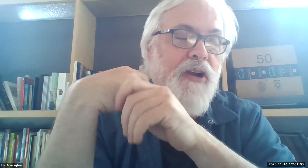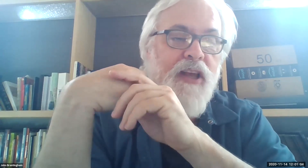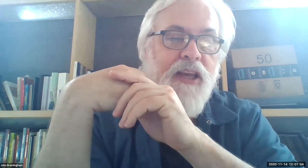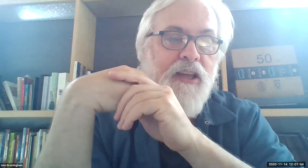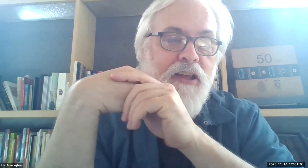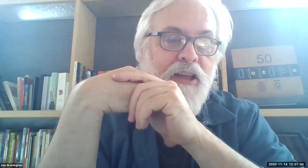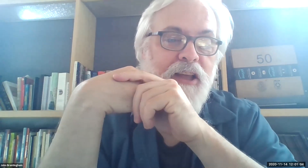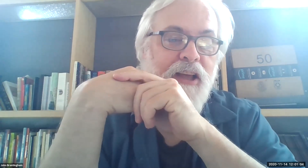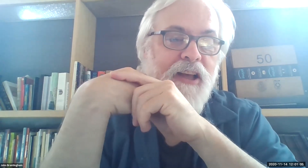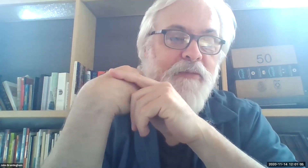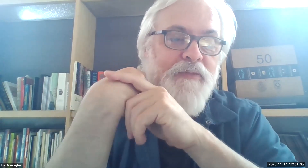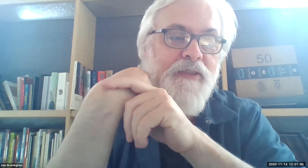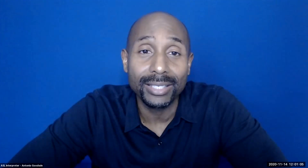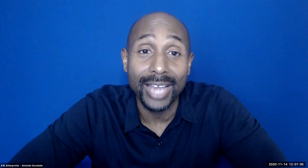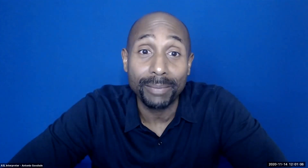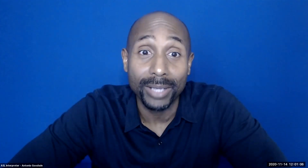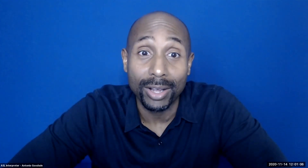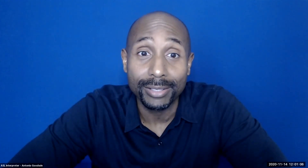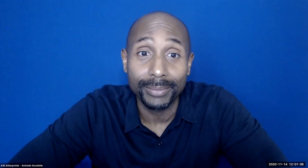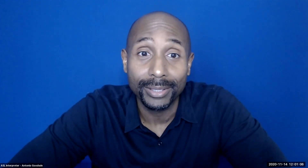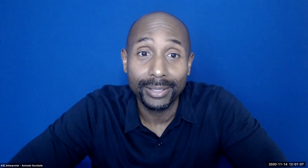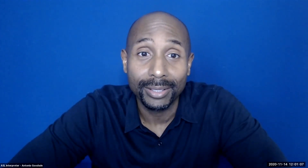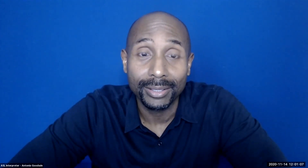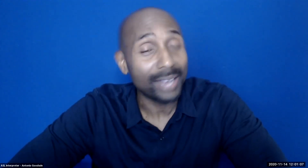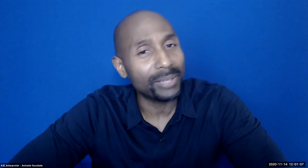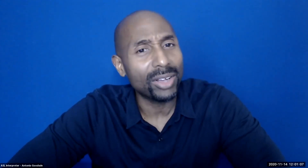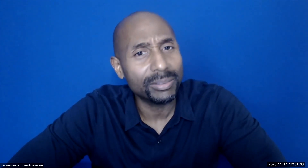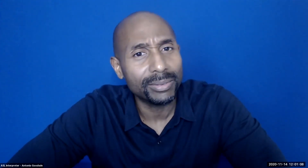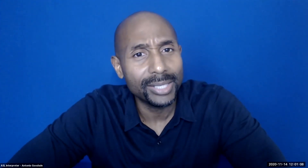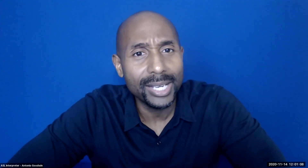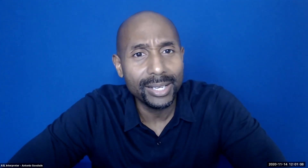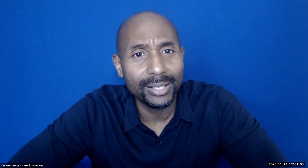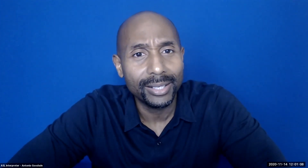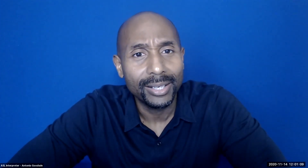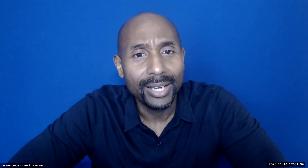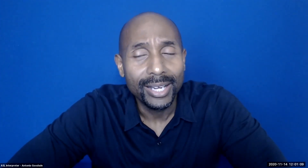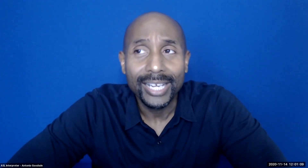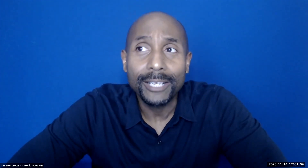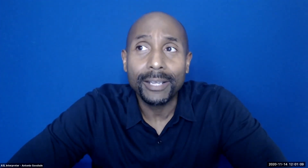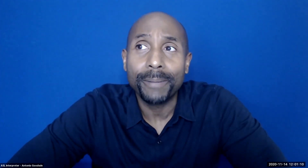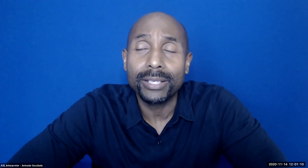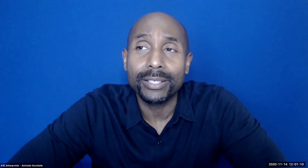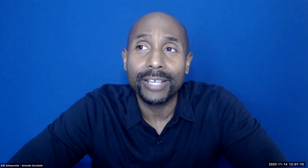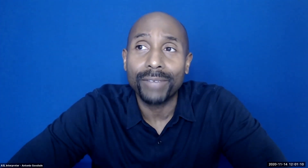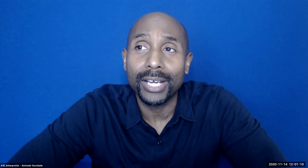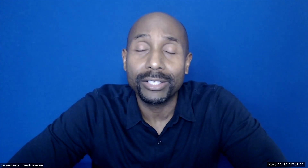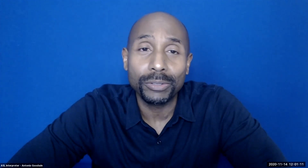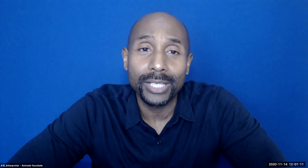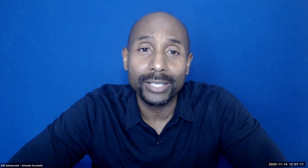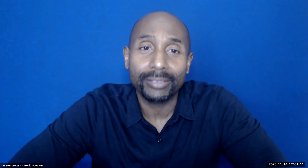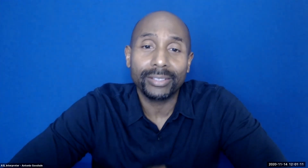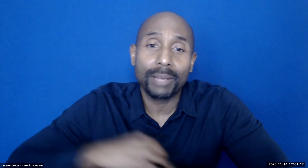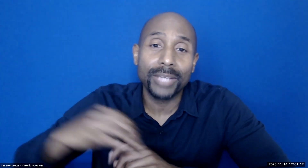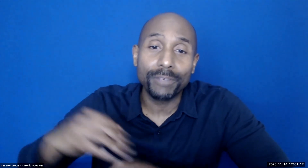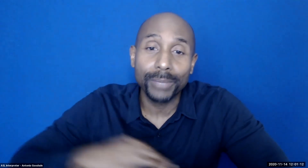people in the park like. That'd be awesome. Oh, that'd be great. Yeah, it depends if